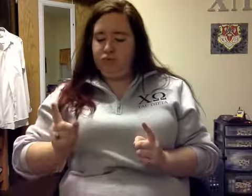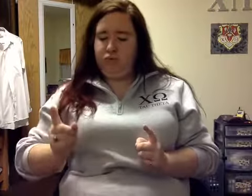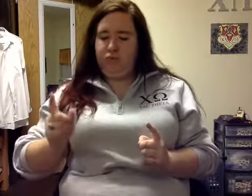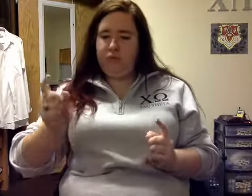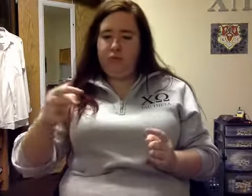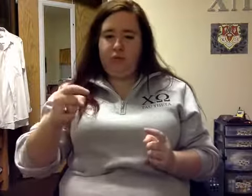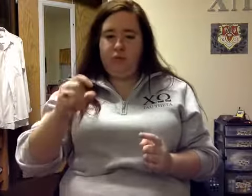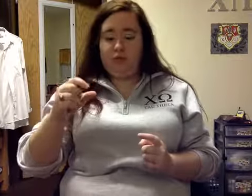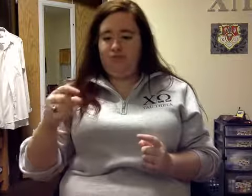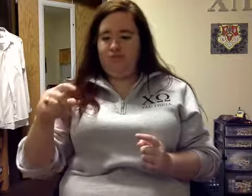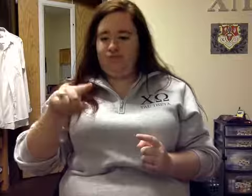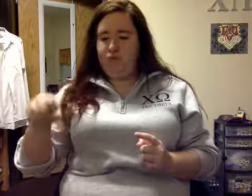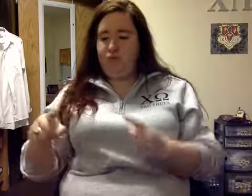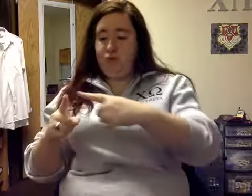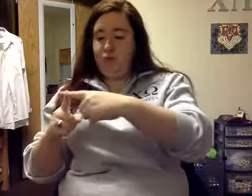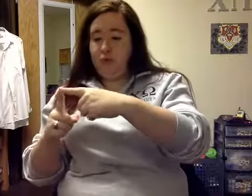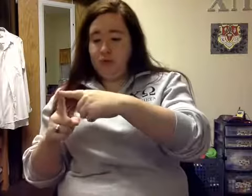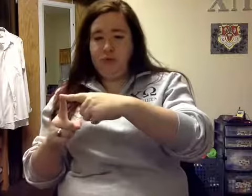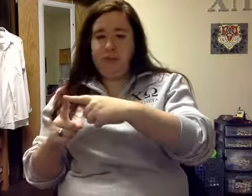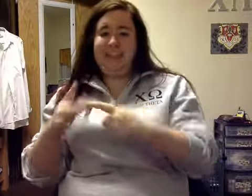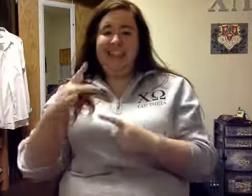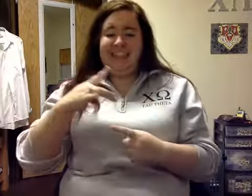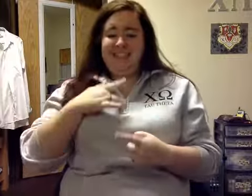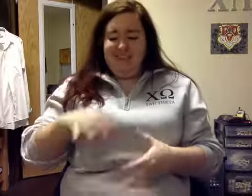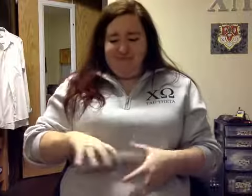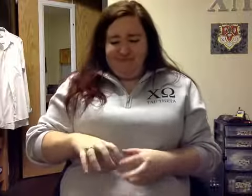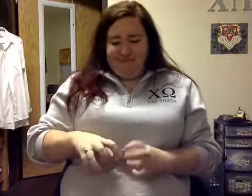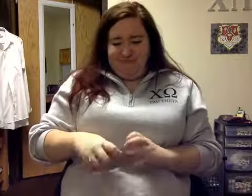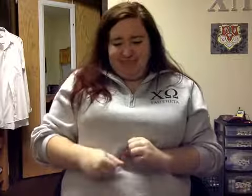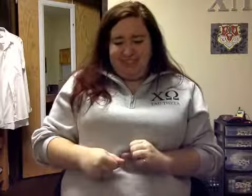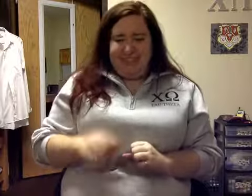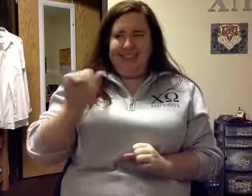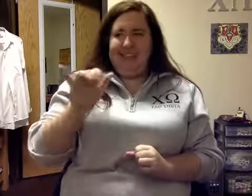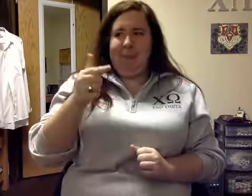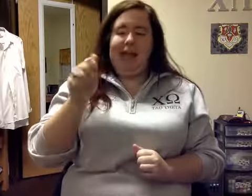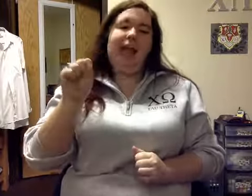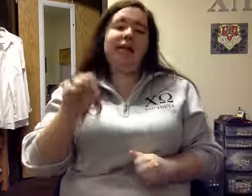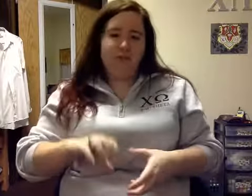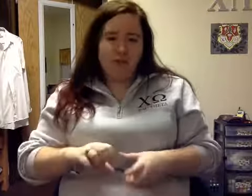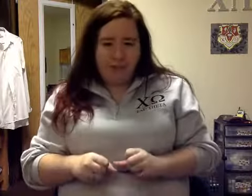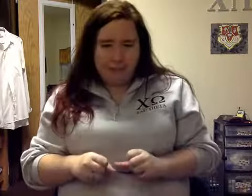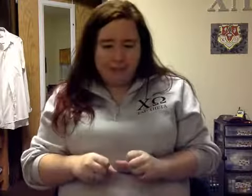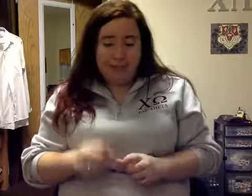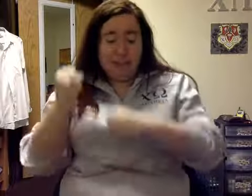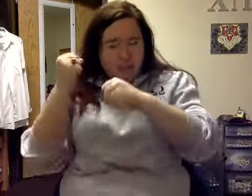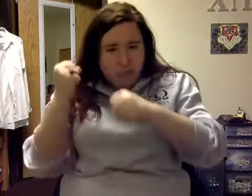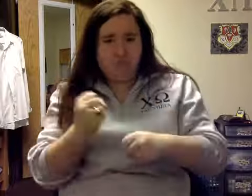cramping. They feel like gas cramps. They don't last very long. They can be intense, but they usually last a matter of seconds. When